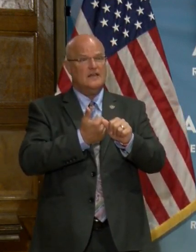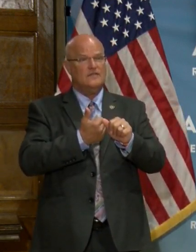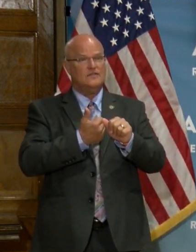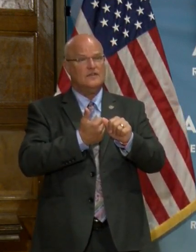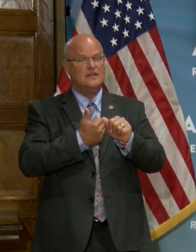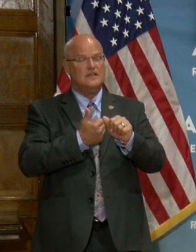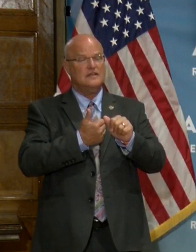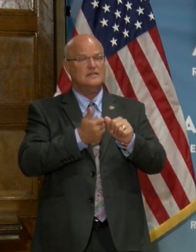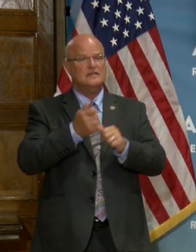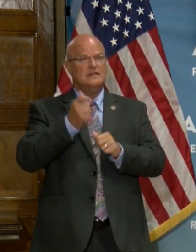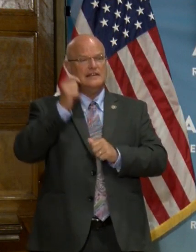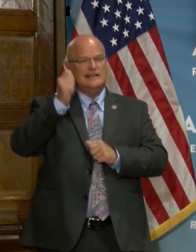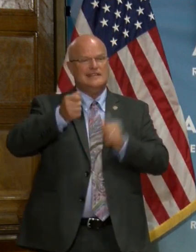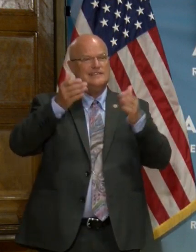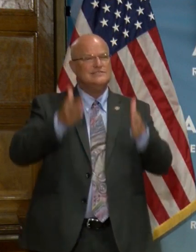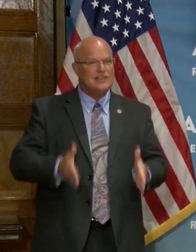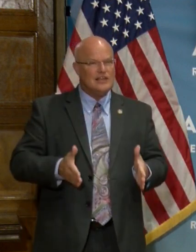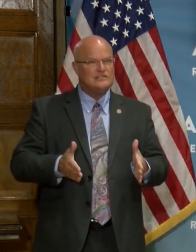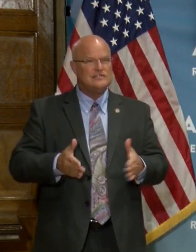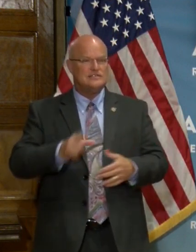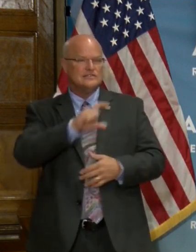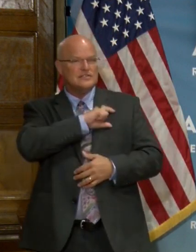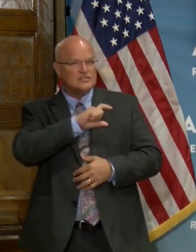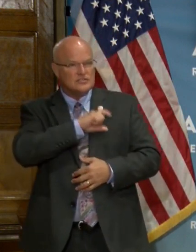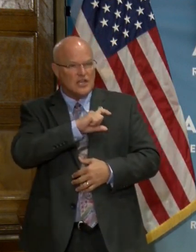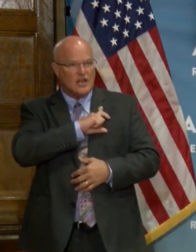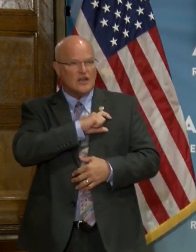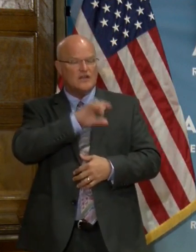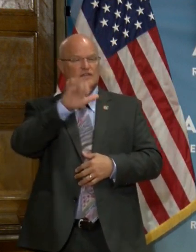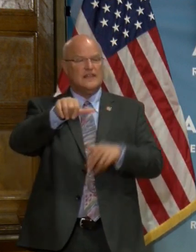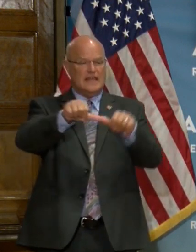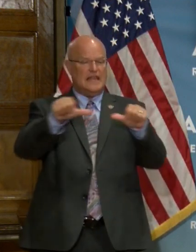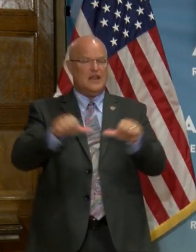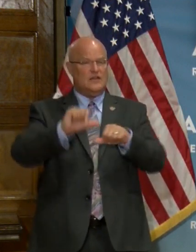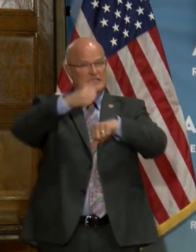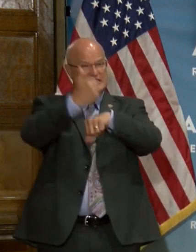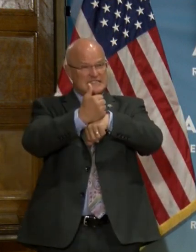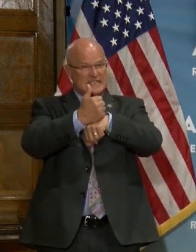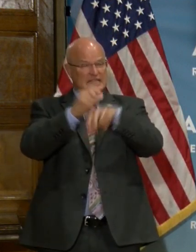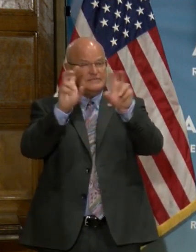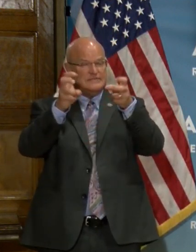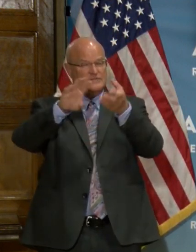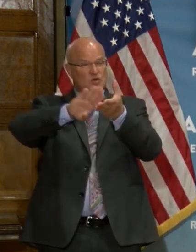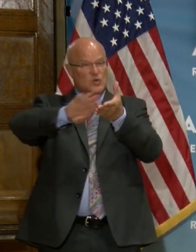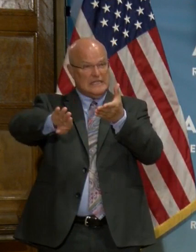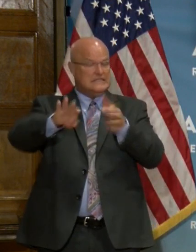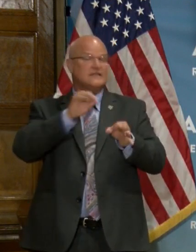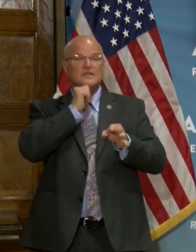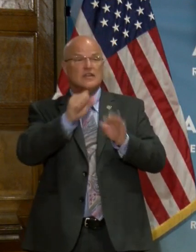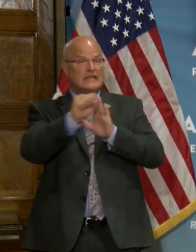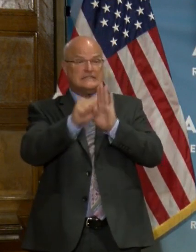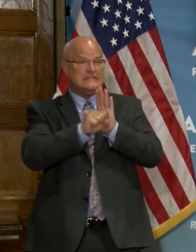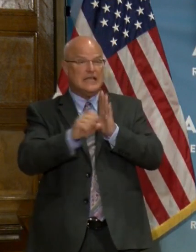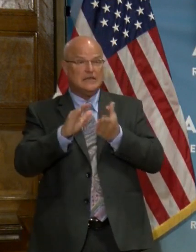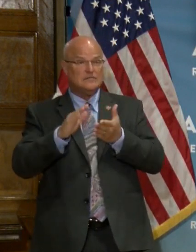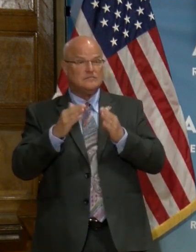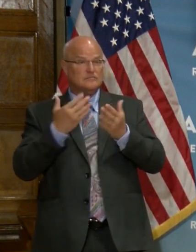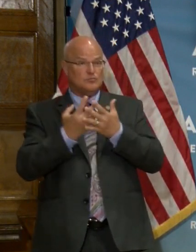the judges, the sheriffs in the jurisdiction set the terms of release if they're not state